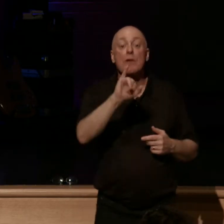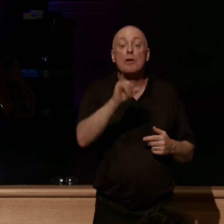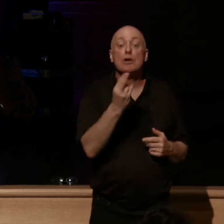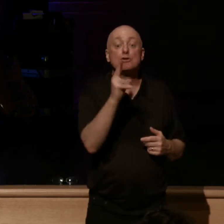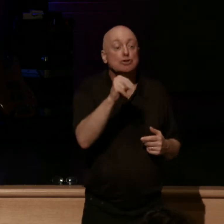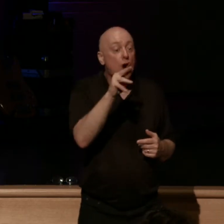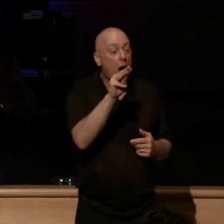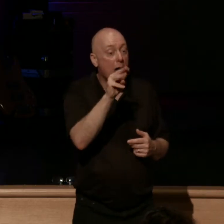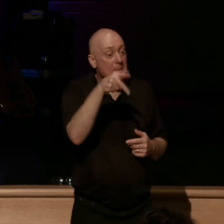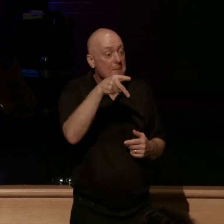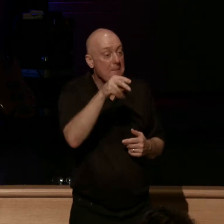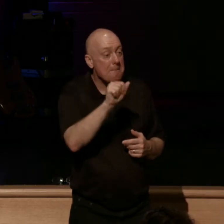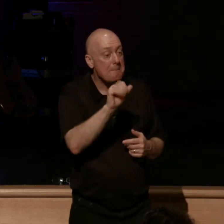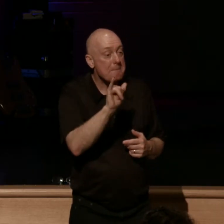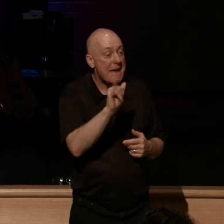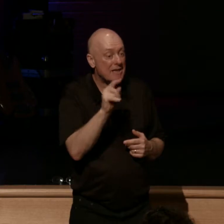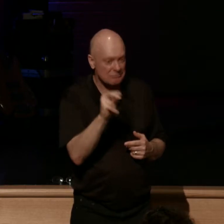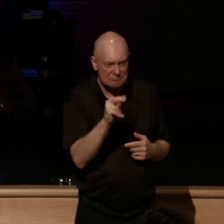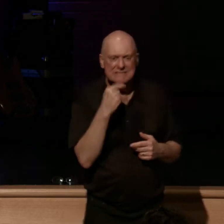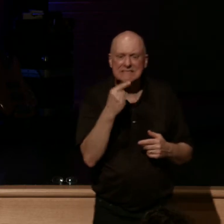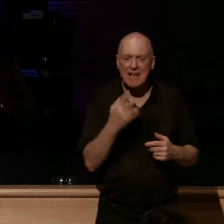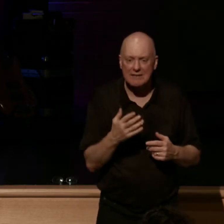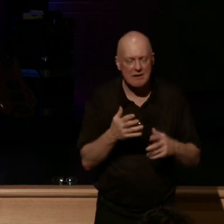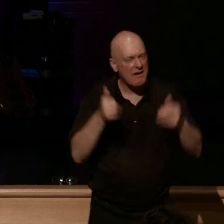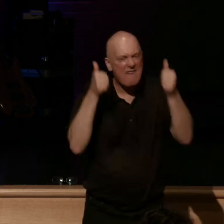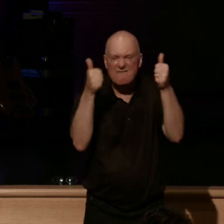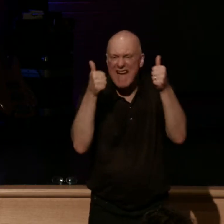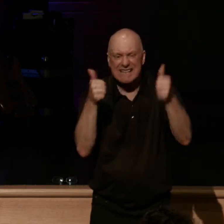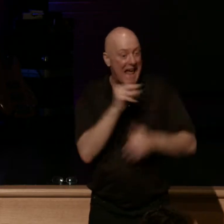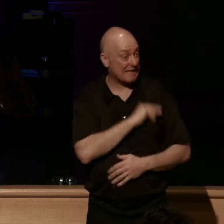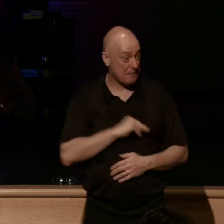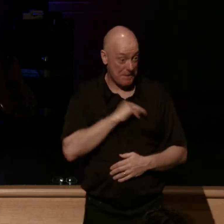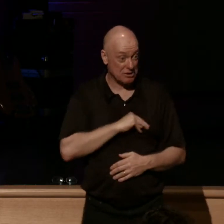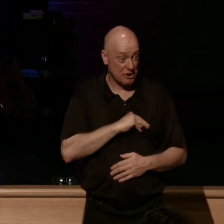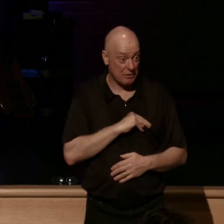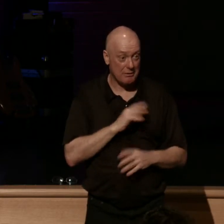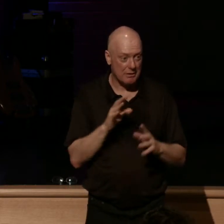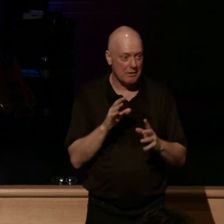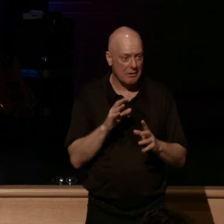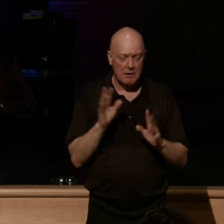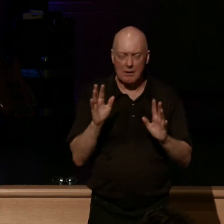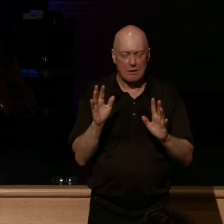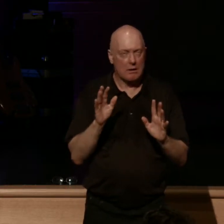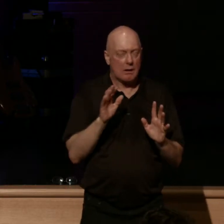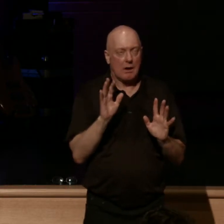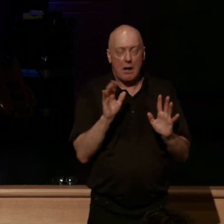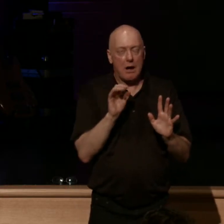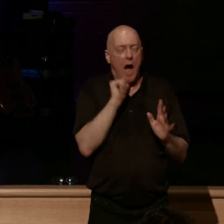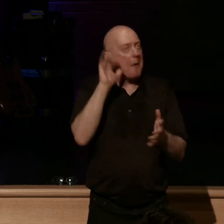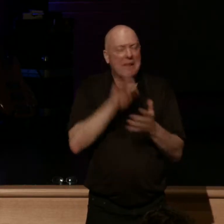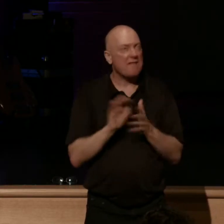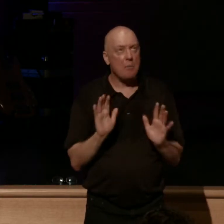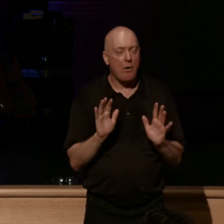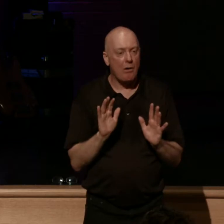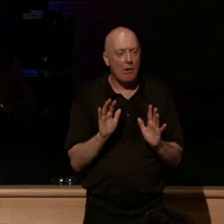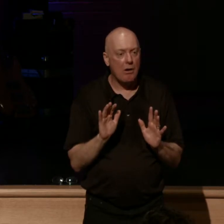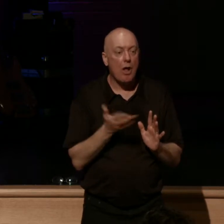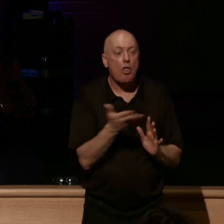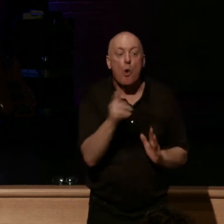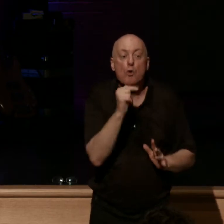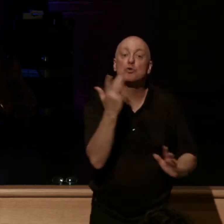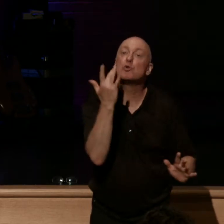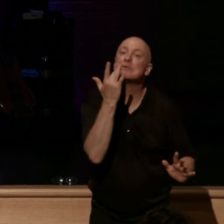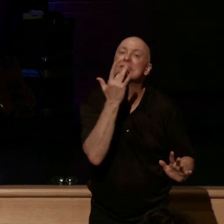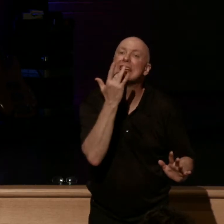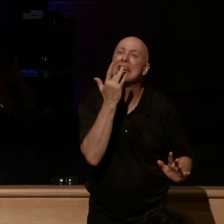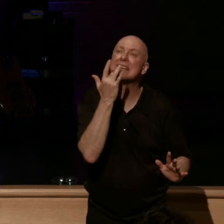said it this way. I love this quote. He said this. He was a fantastic missionary to cannibals, unbelievable man of God. Those who have tasted